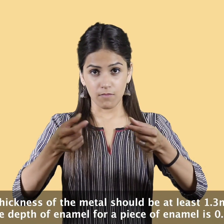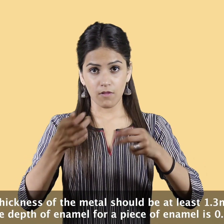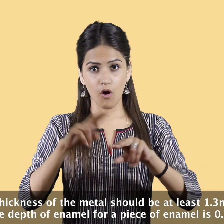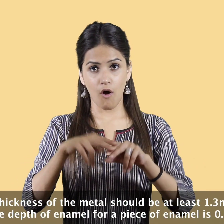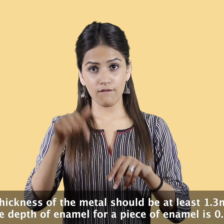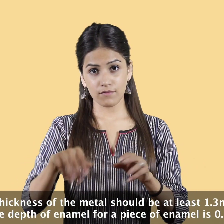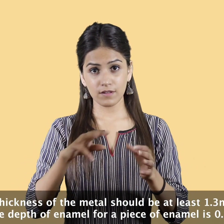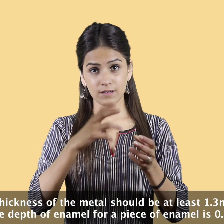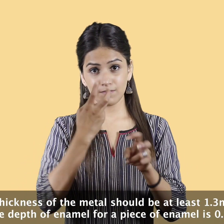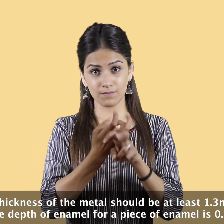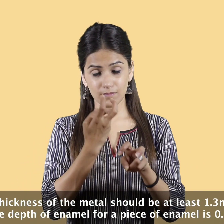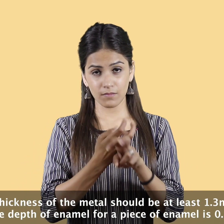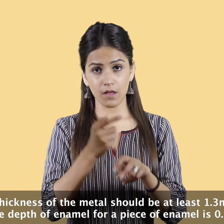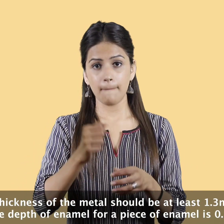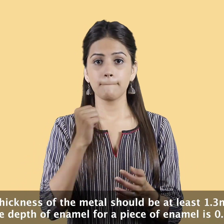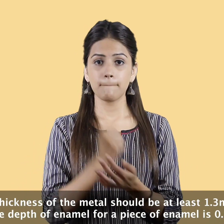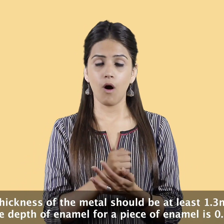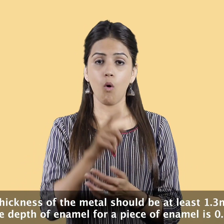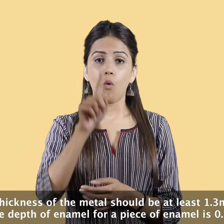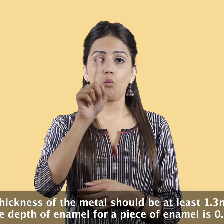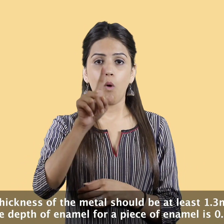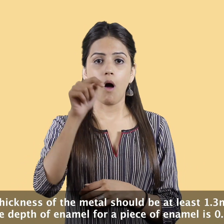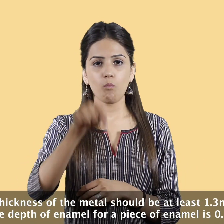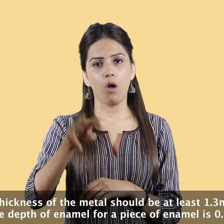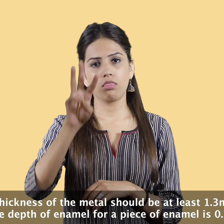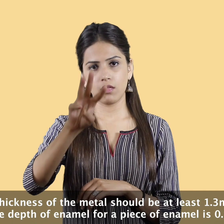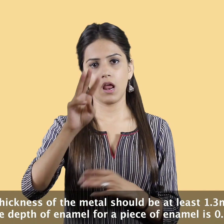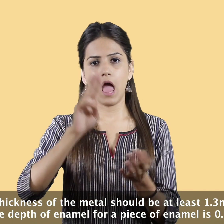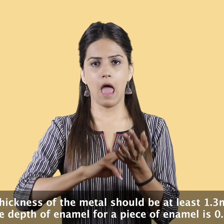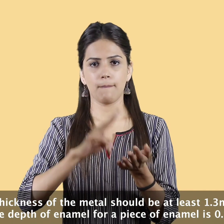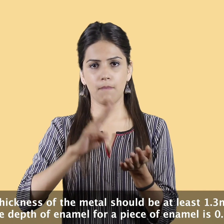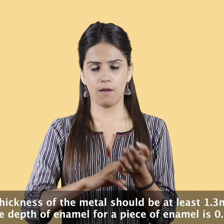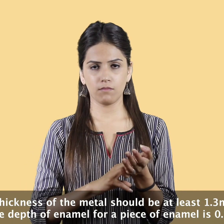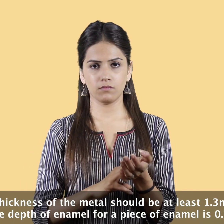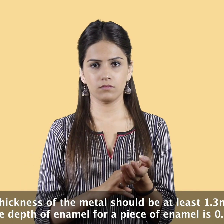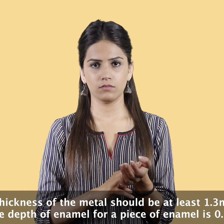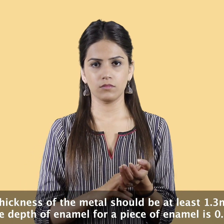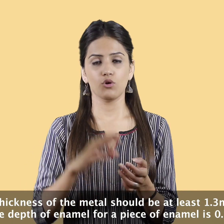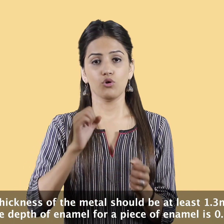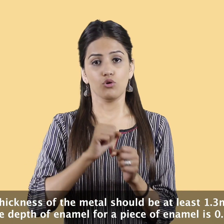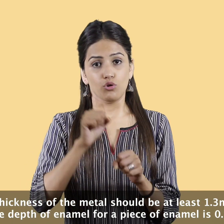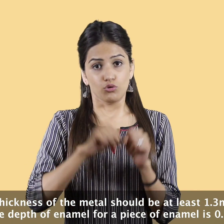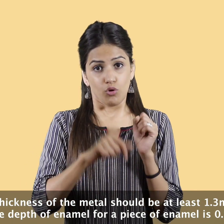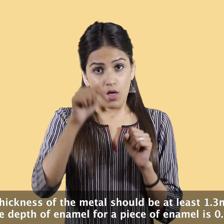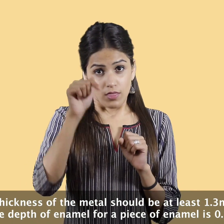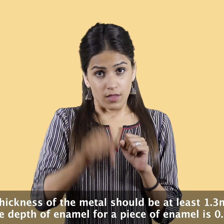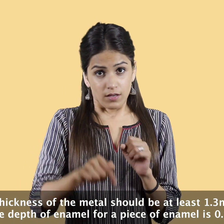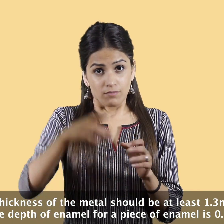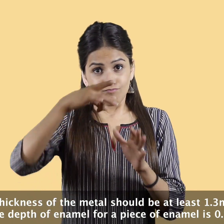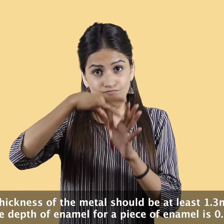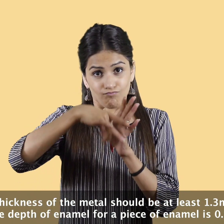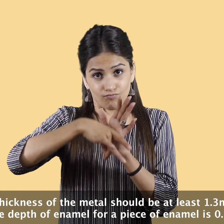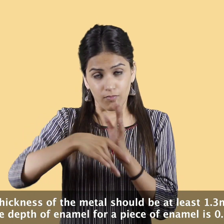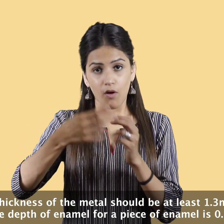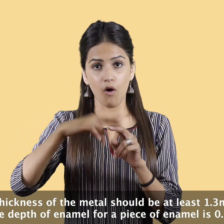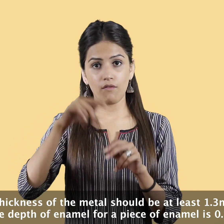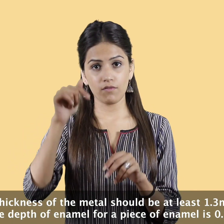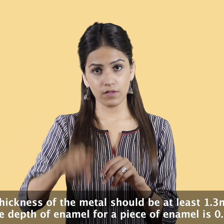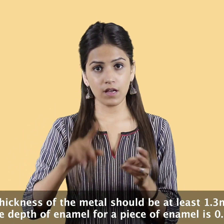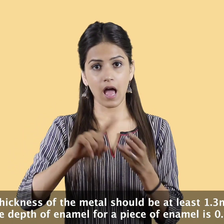The thickness of the metal should be at least 1.3 millimeter so that the depth of enamel for a piece